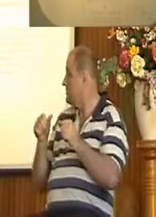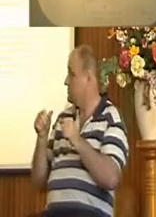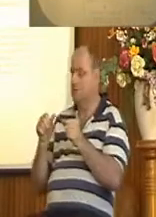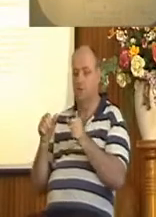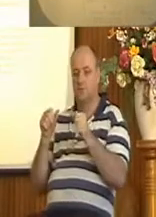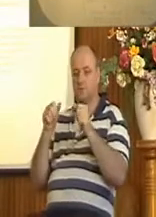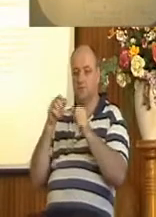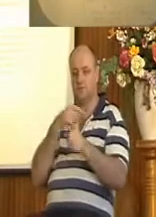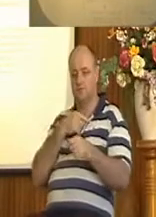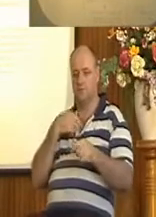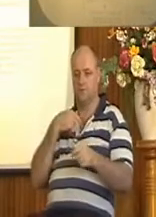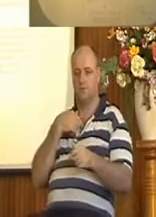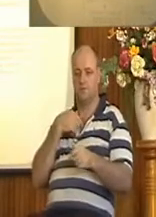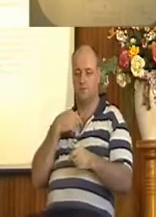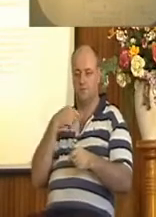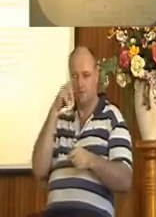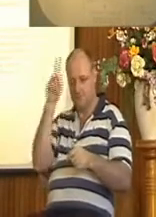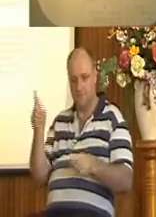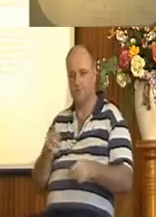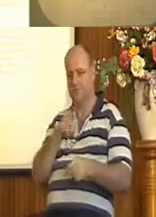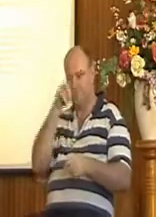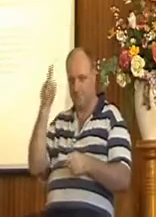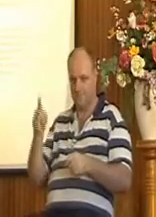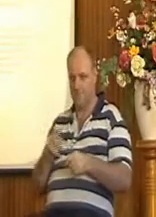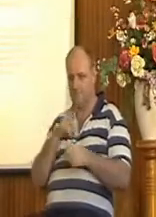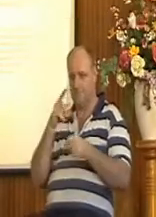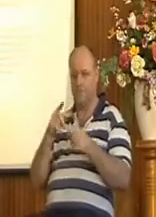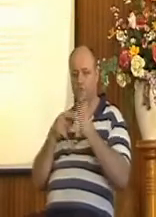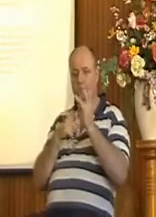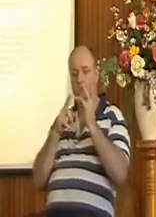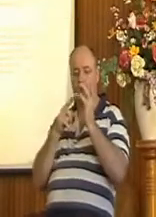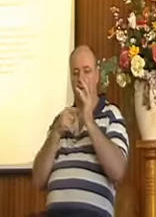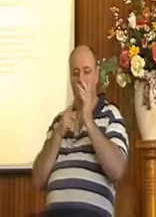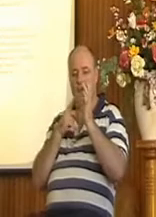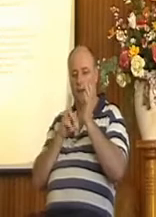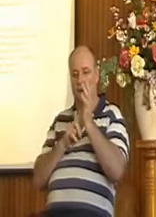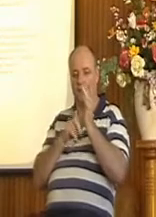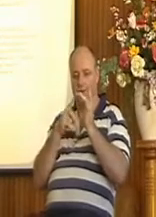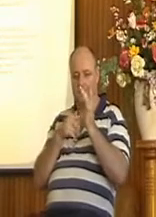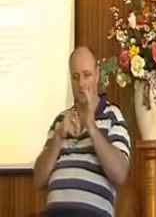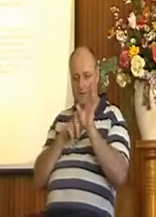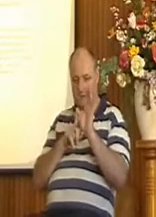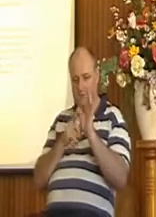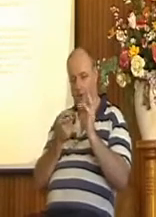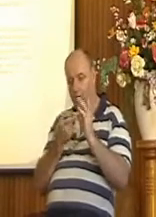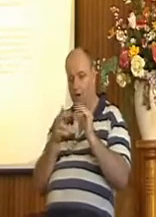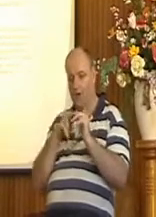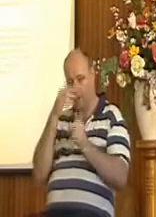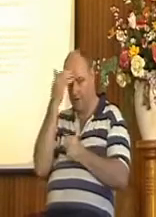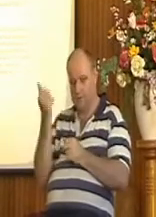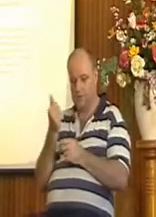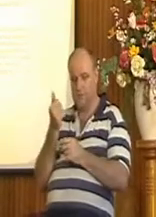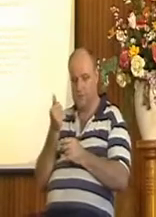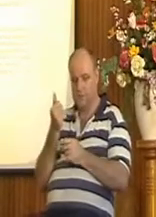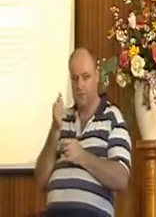the believer and all the fruit that that brings. And that makes them partakers with whoever